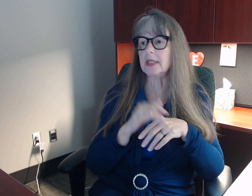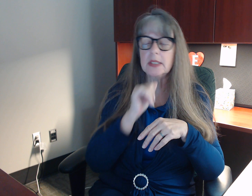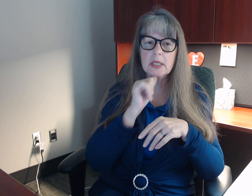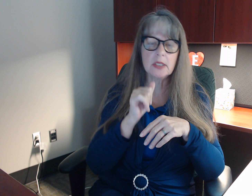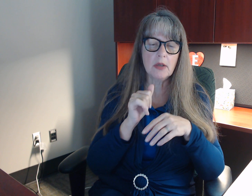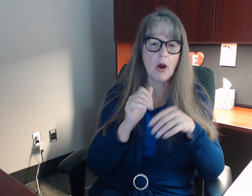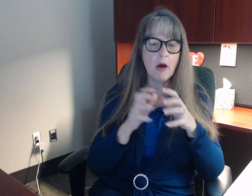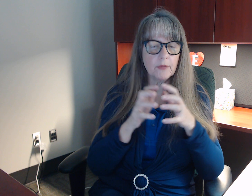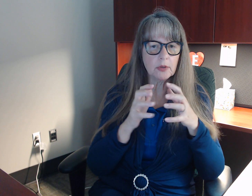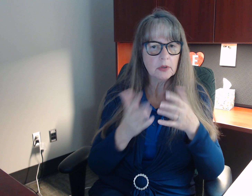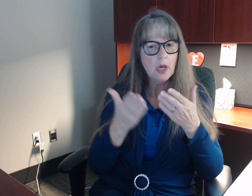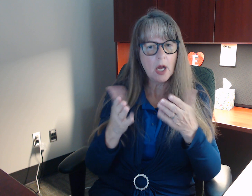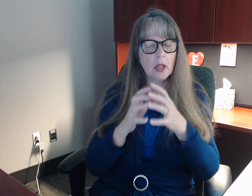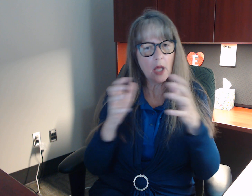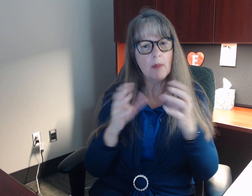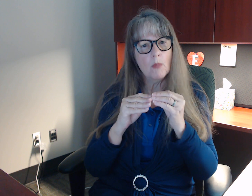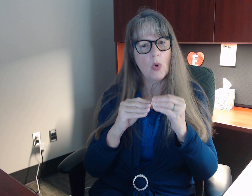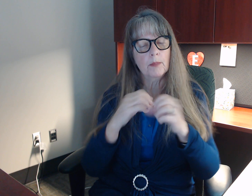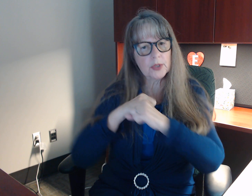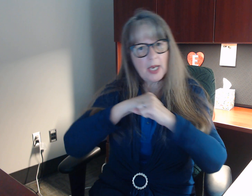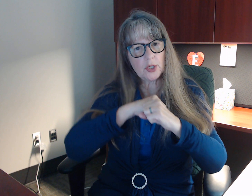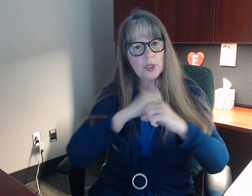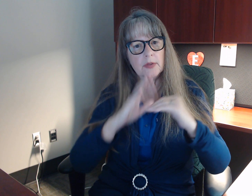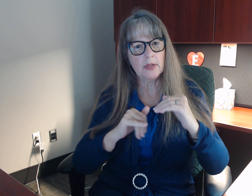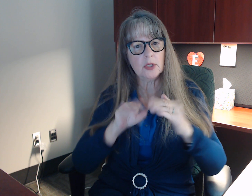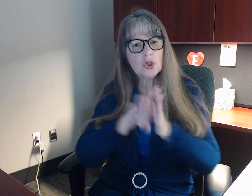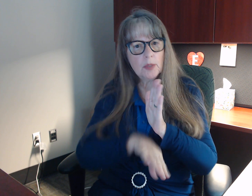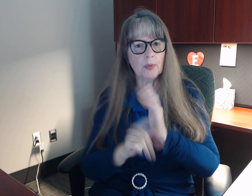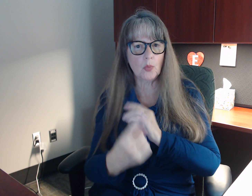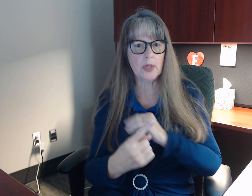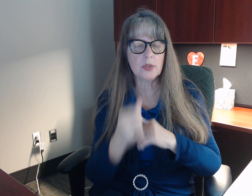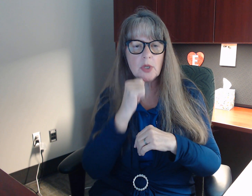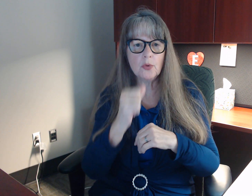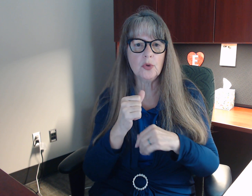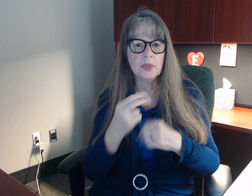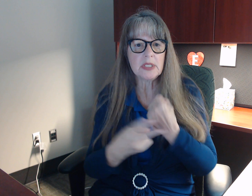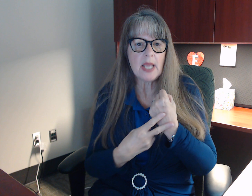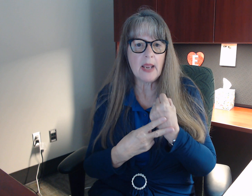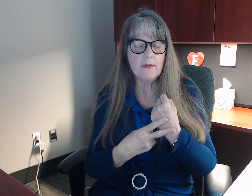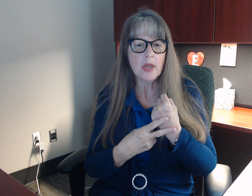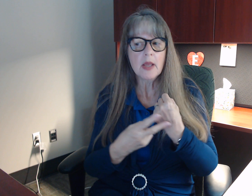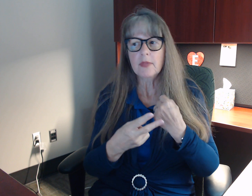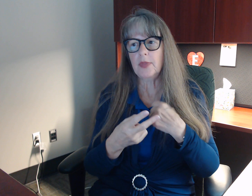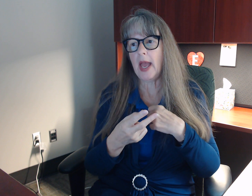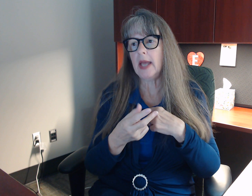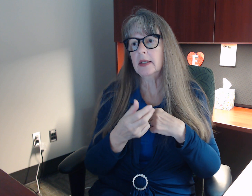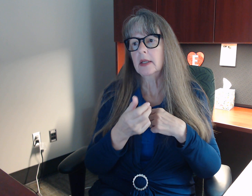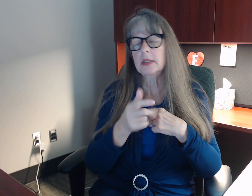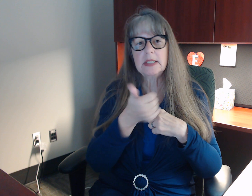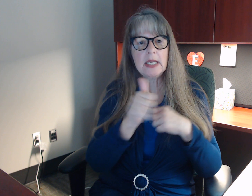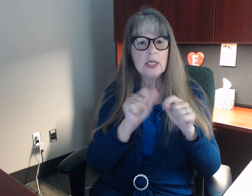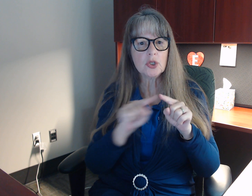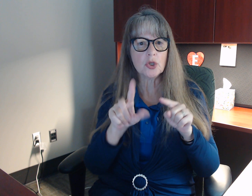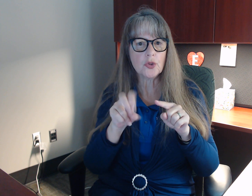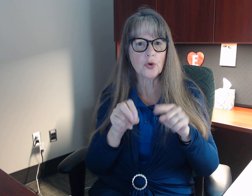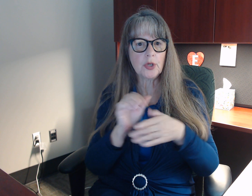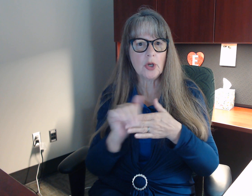doesn't offer a lot more protection than the cheaper ones. So you would save that $10 to